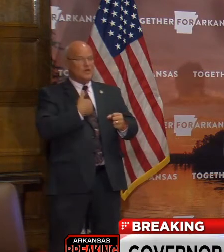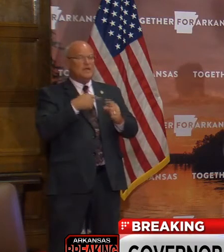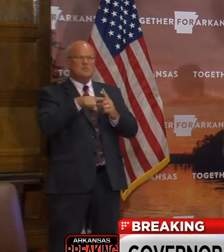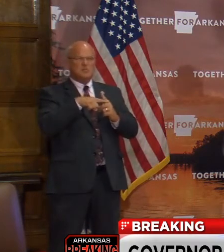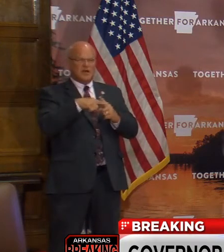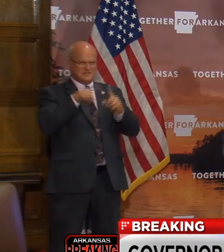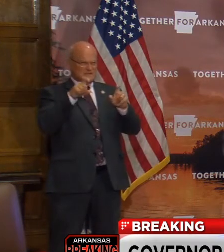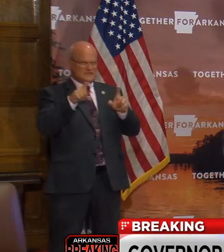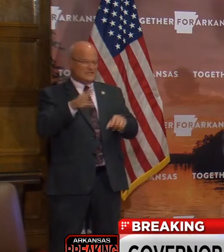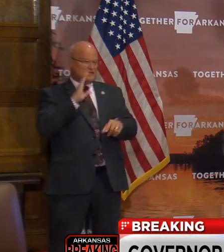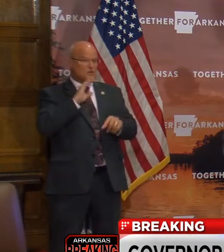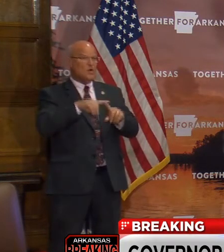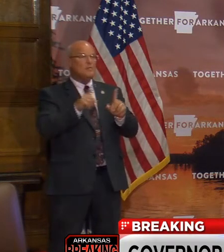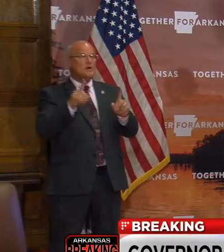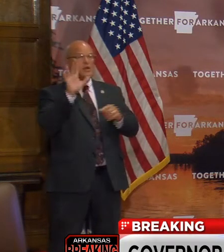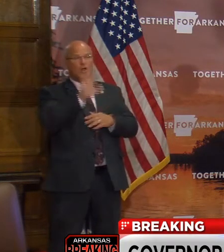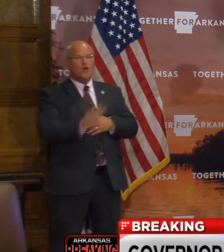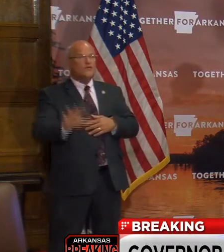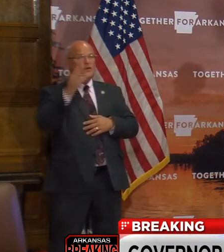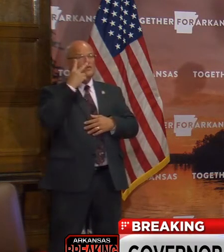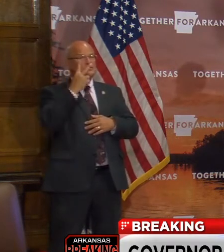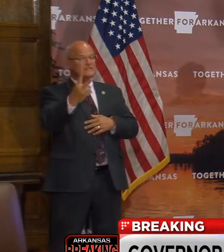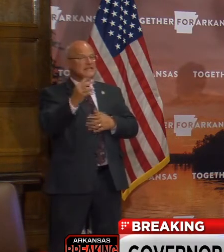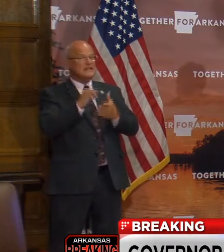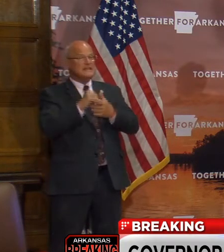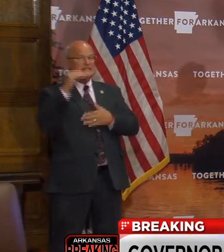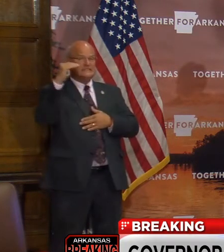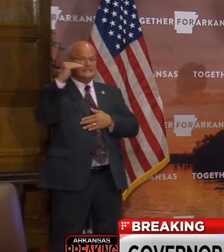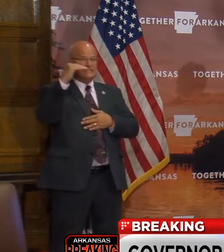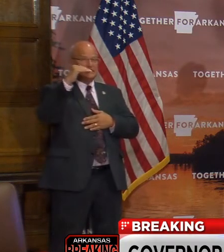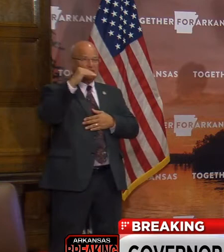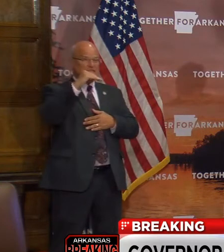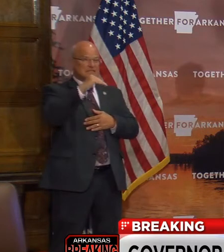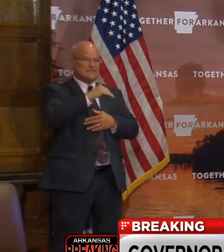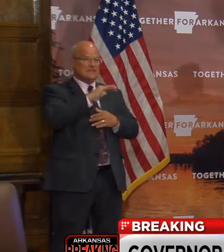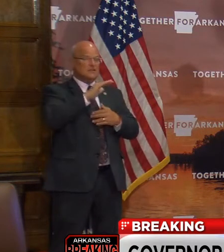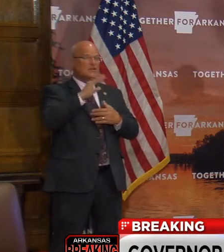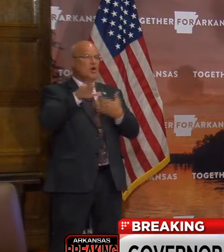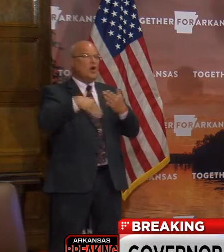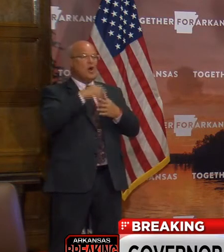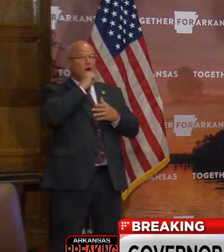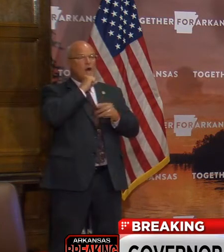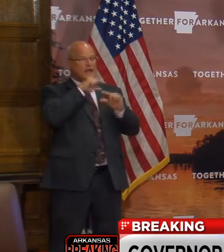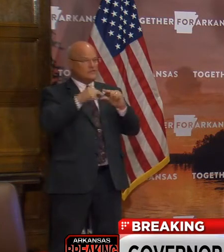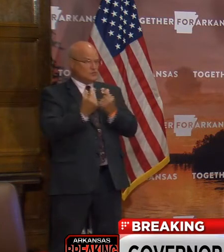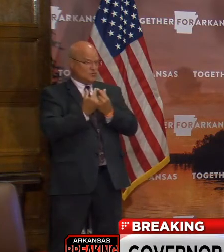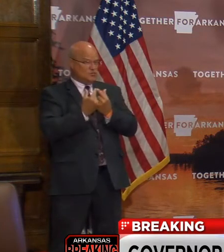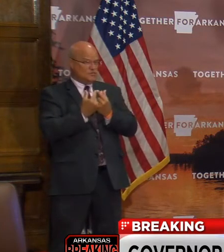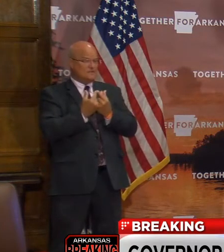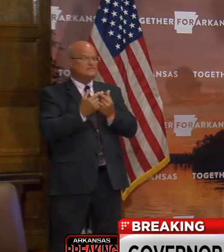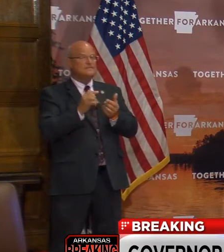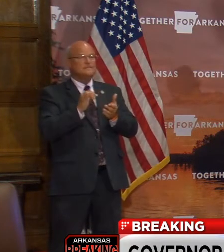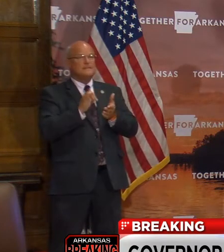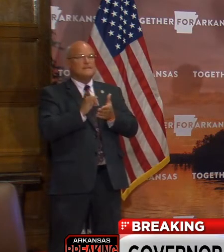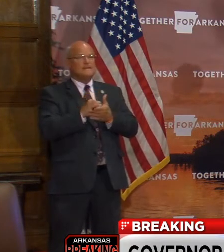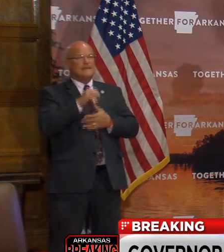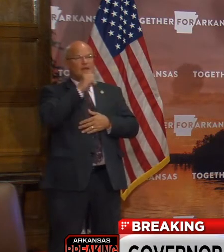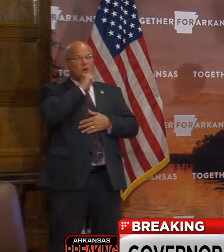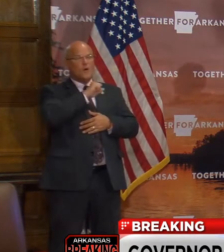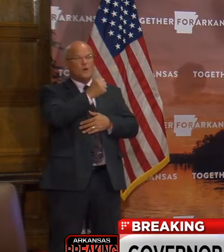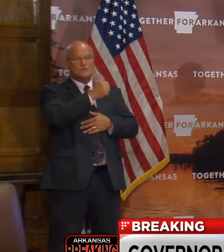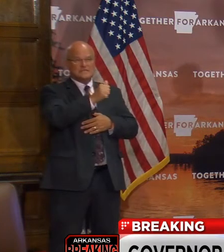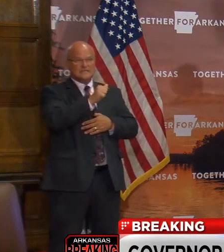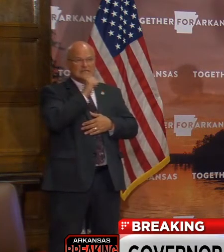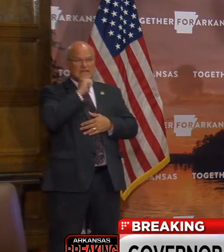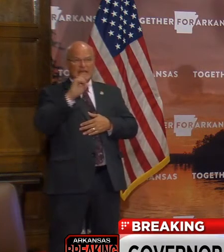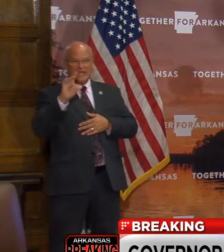positive tests in. But overall, you can see that there's a downward trend in all age groups. That is that 10 to 18